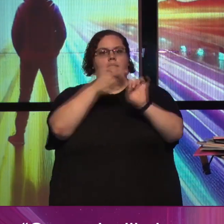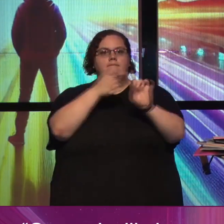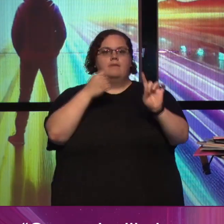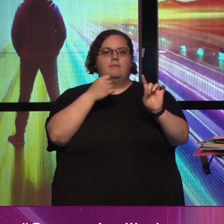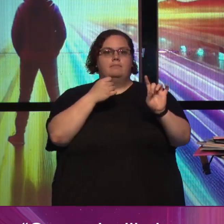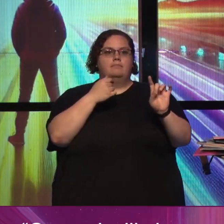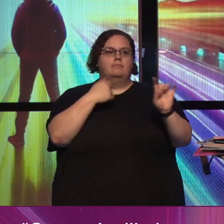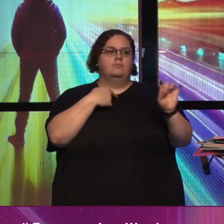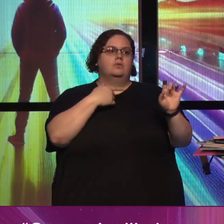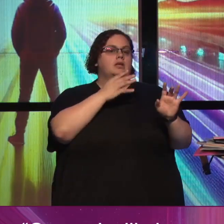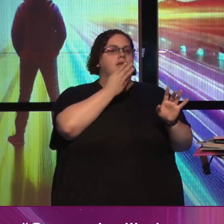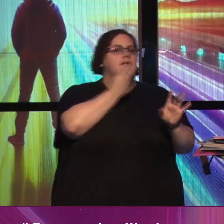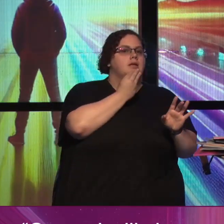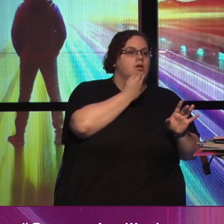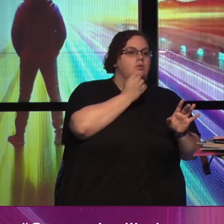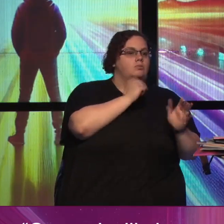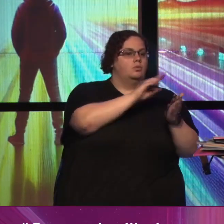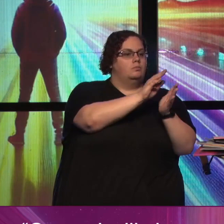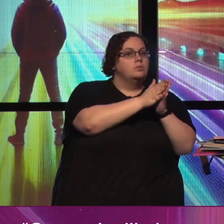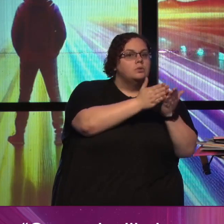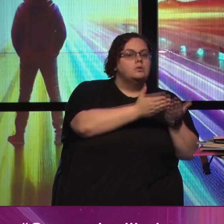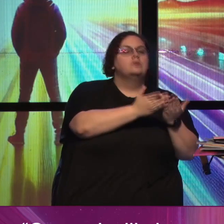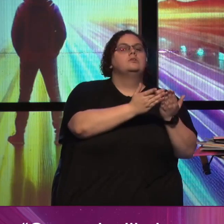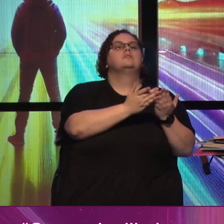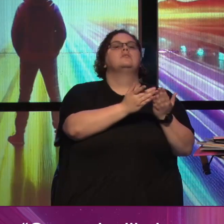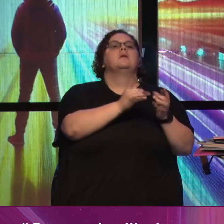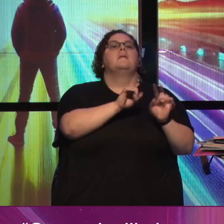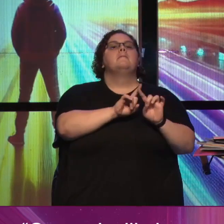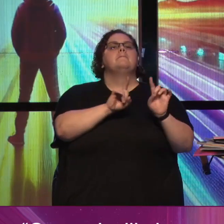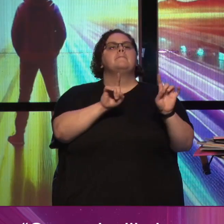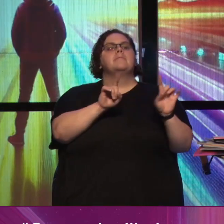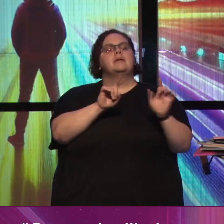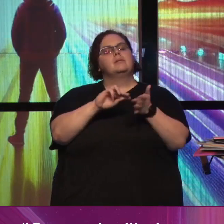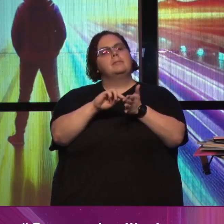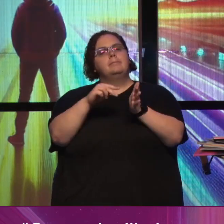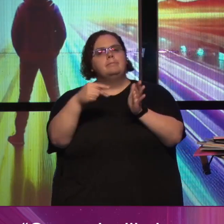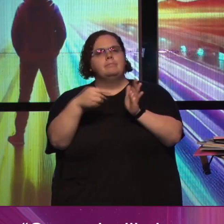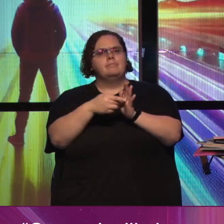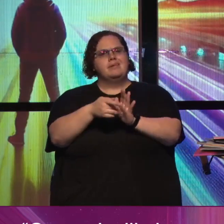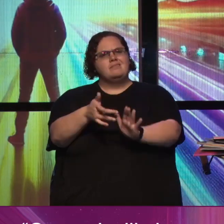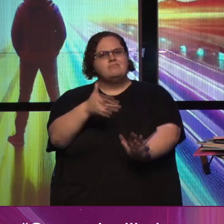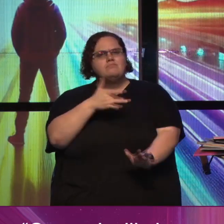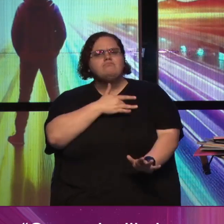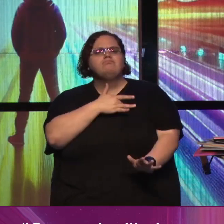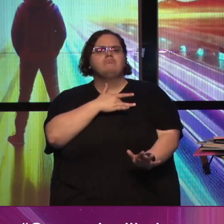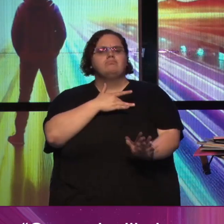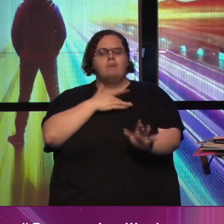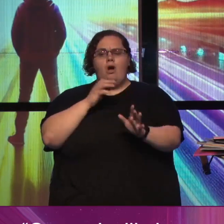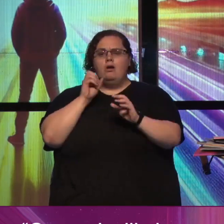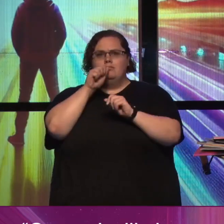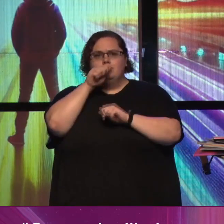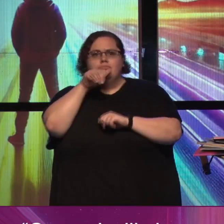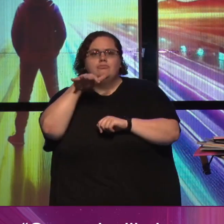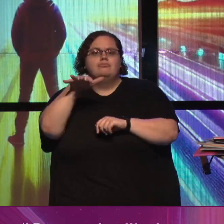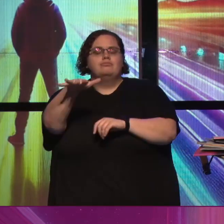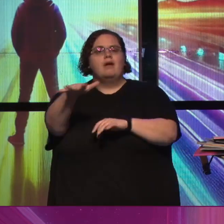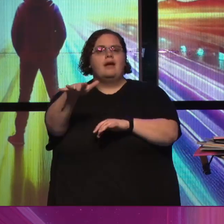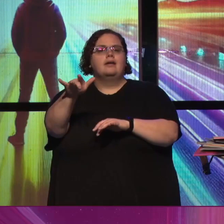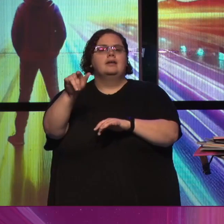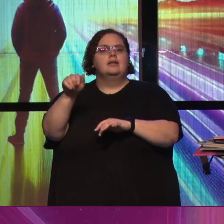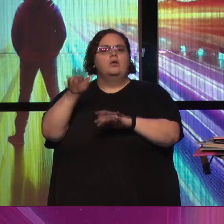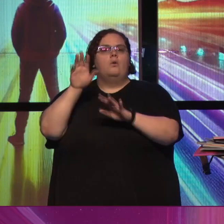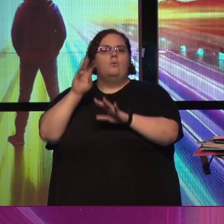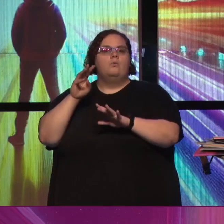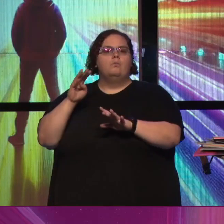texts from the Hebrew scriptures. But what he's basically saying is the very heart of the dragon and the wild things is